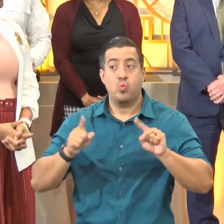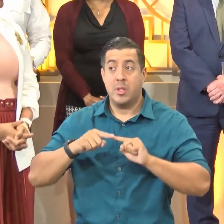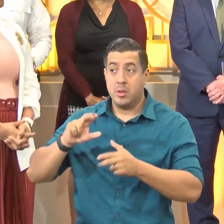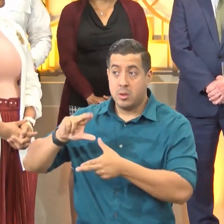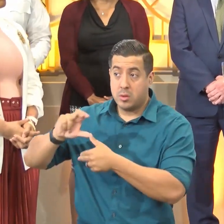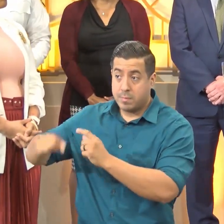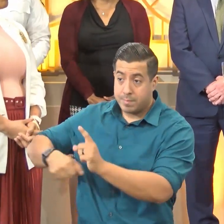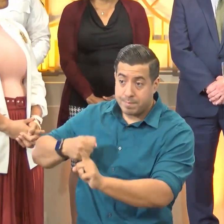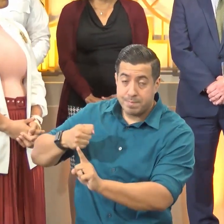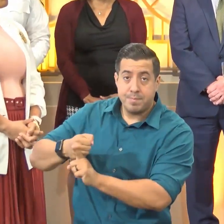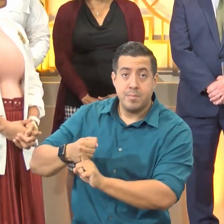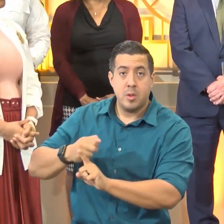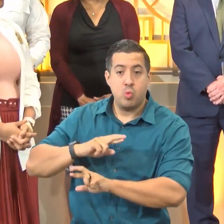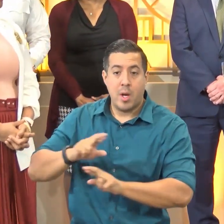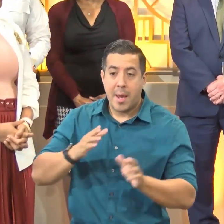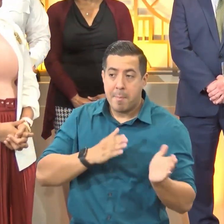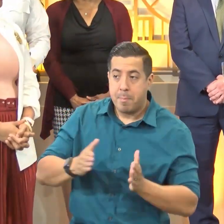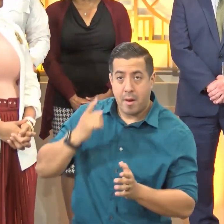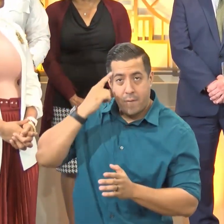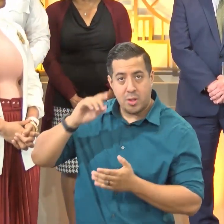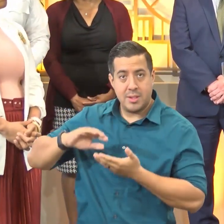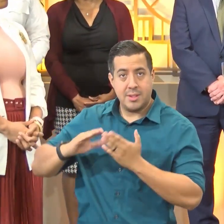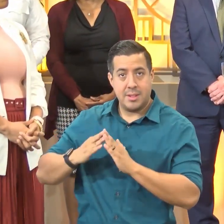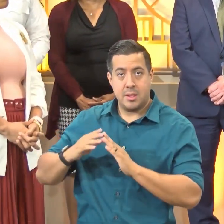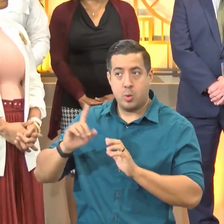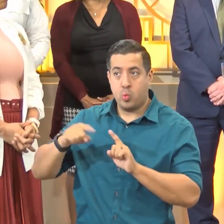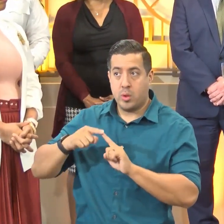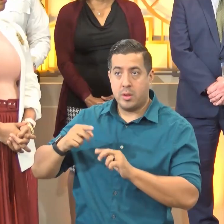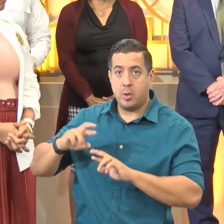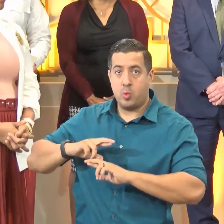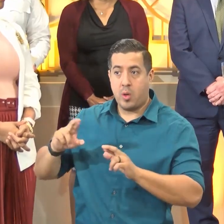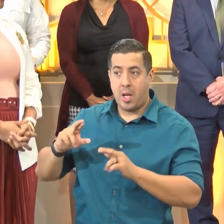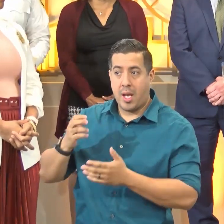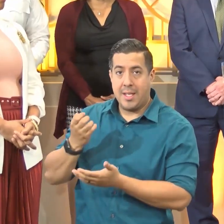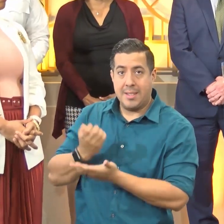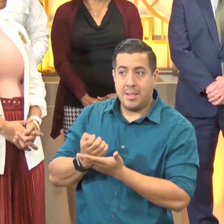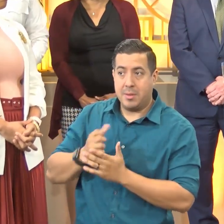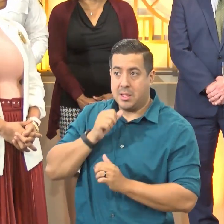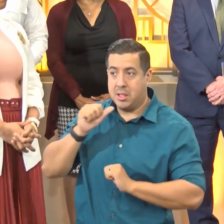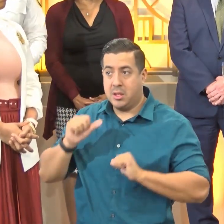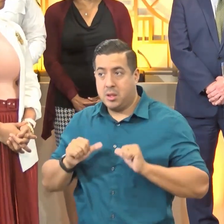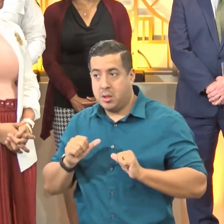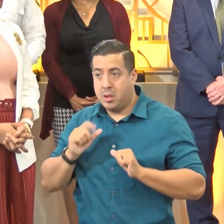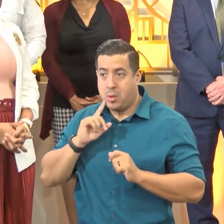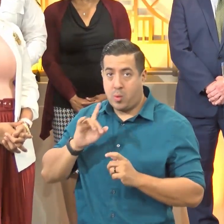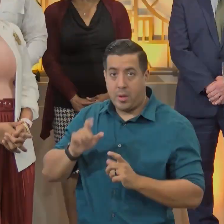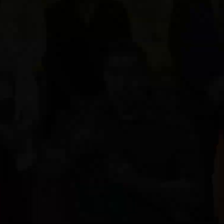season, as well as preparing the city for the looming economic uncertainties that face us all.